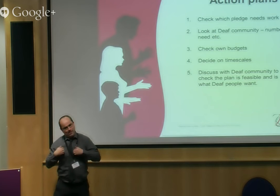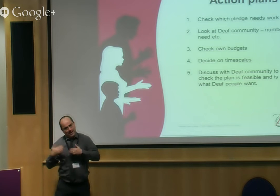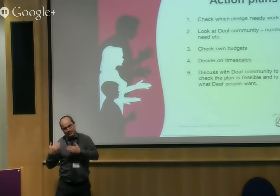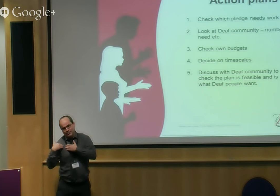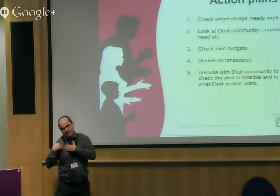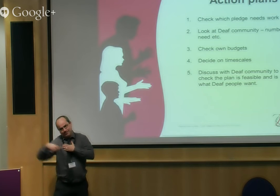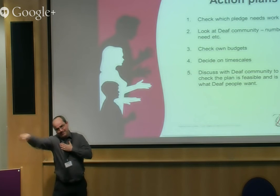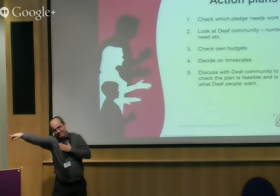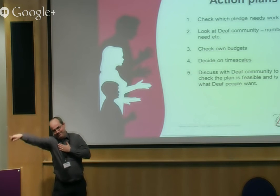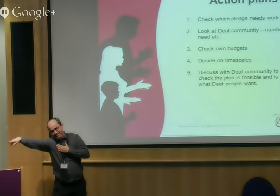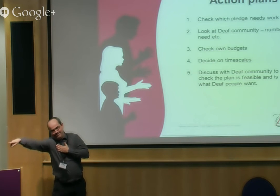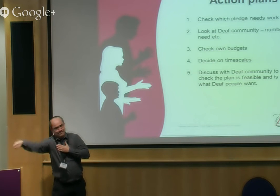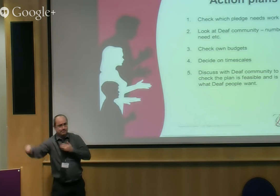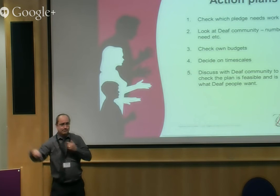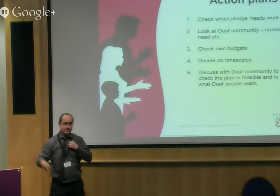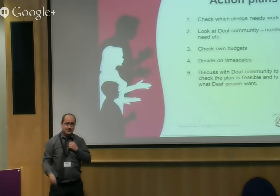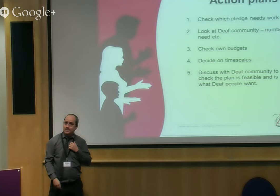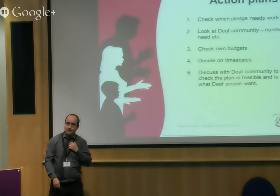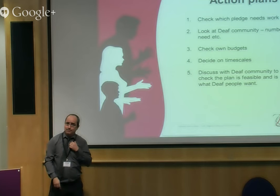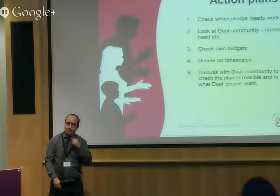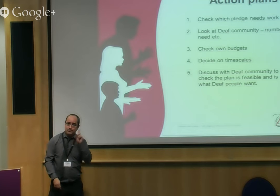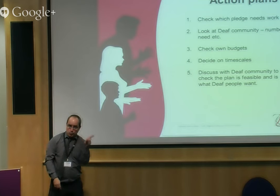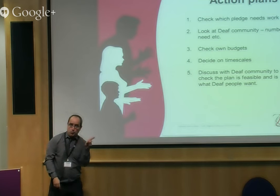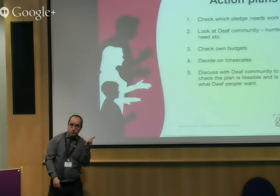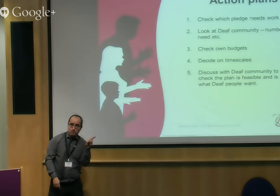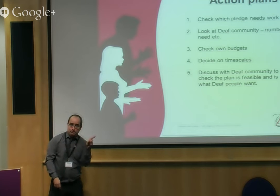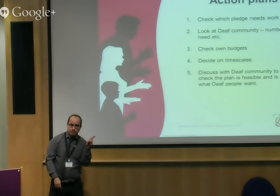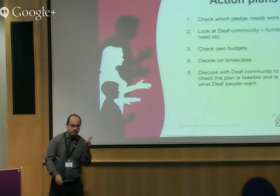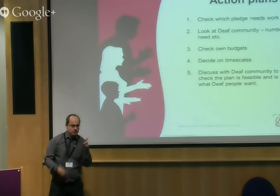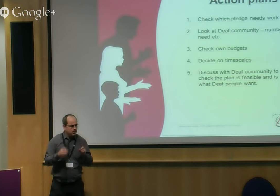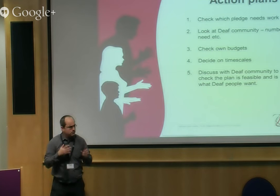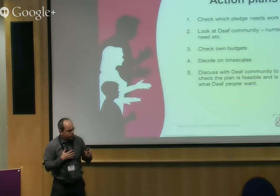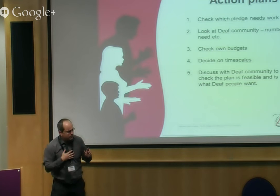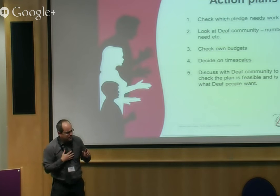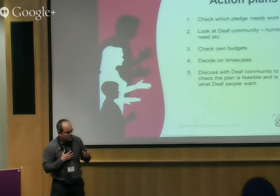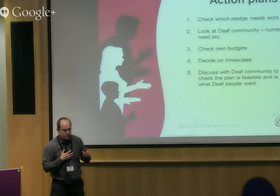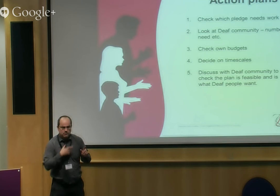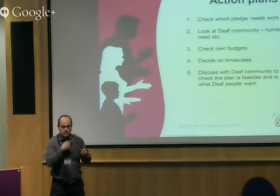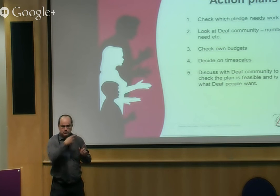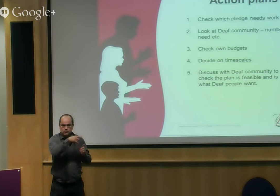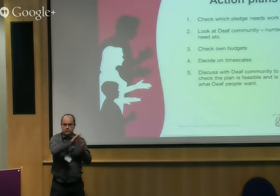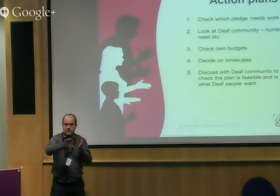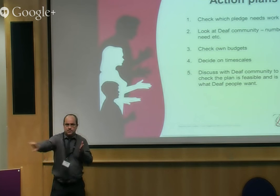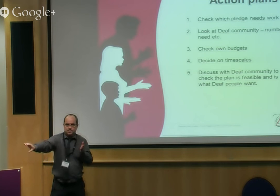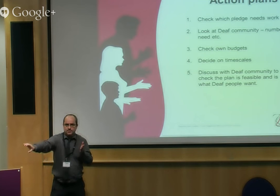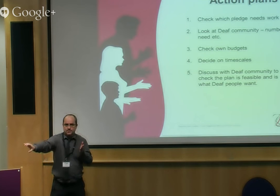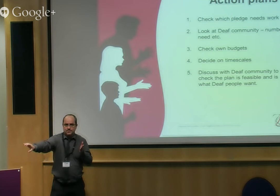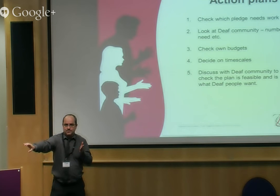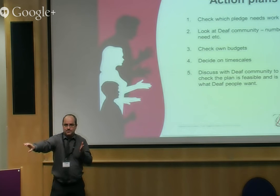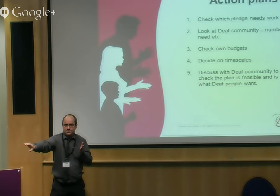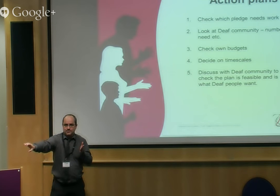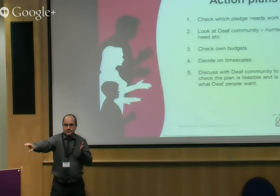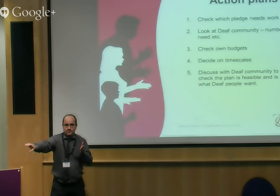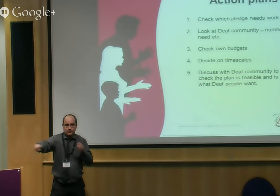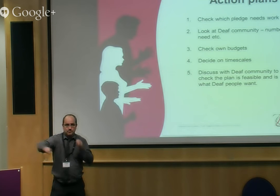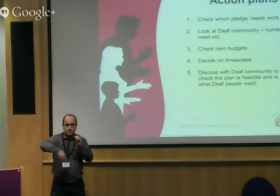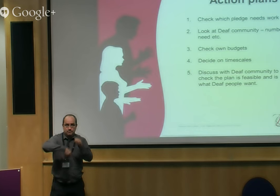back. And where the council said, oh, it's not our responsibility, it's not our jurisdiction, they went back and said, actually, it is, because you